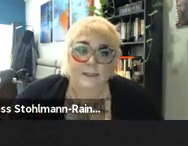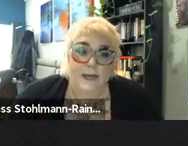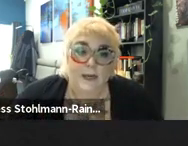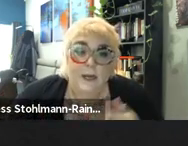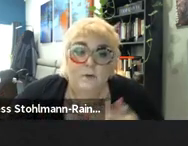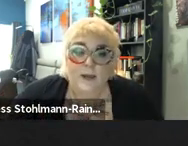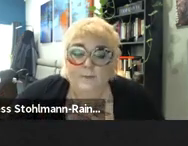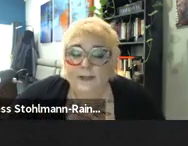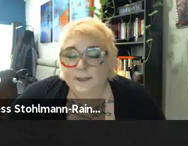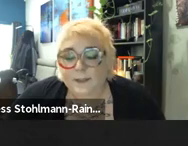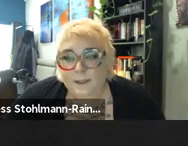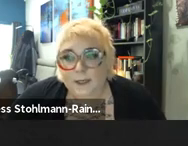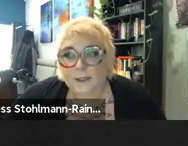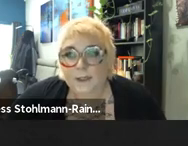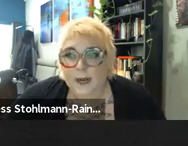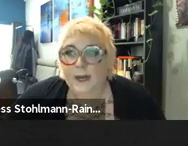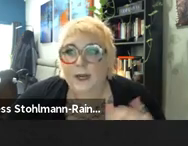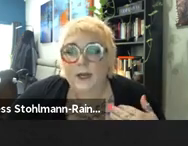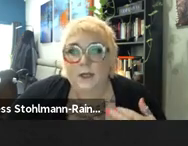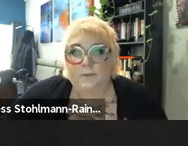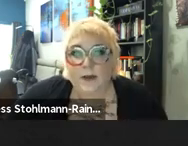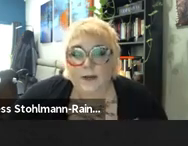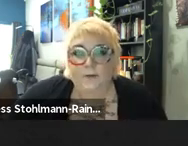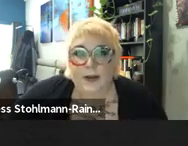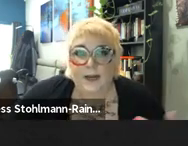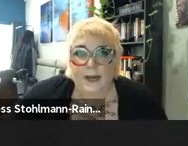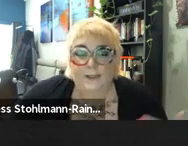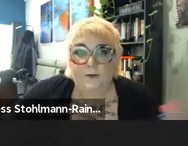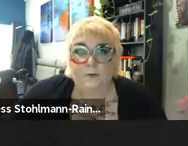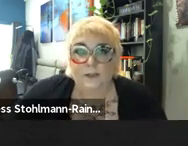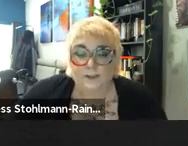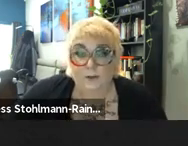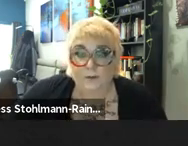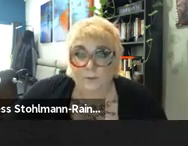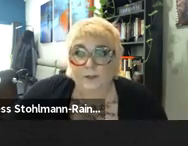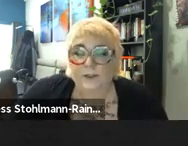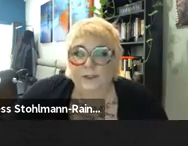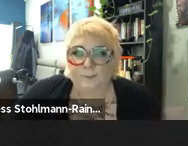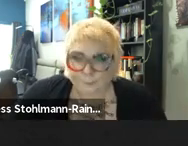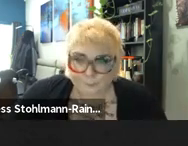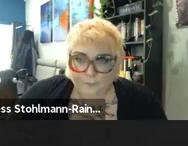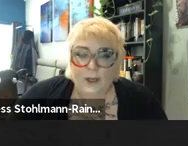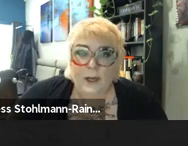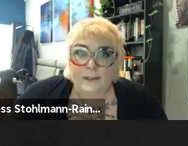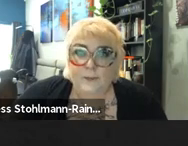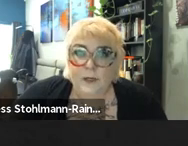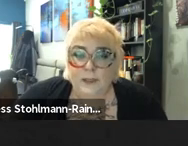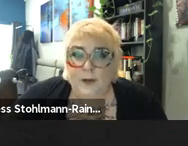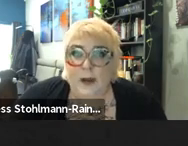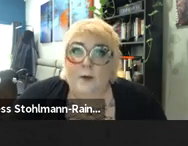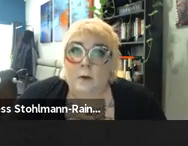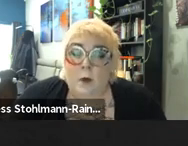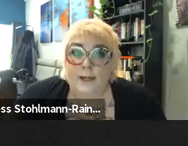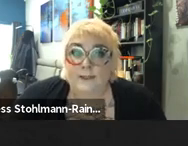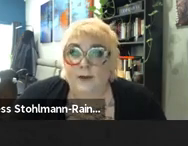places is that we have passed legislation tying the funding for 988 to cell phone bills which is similar